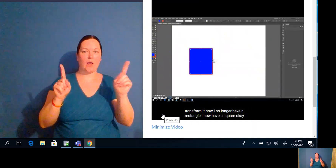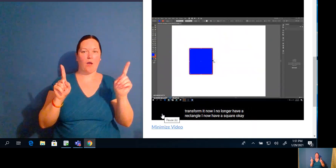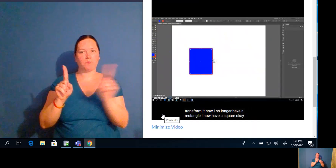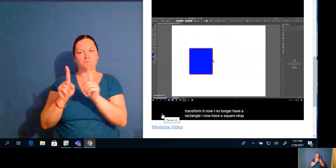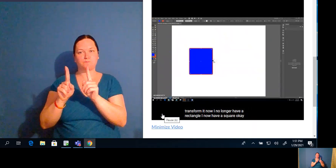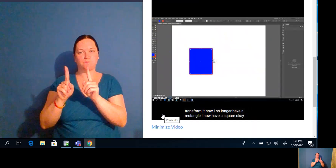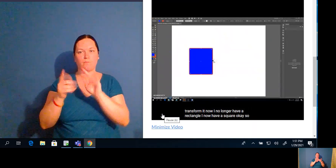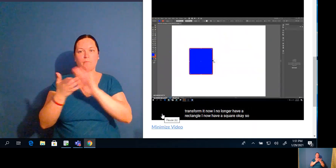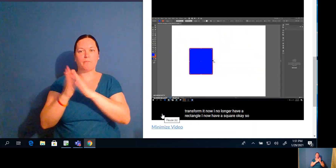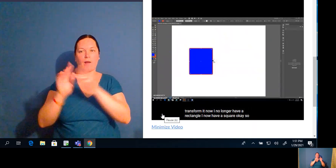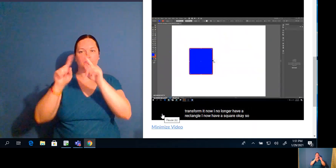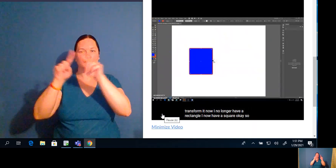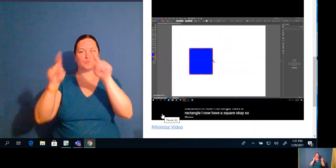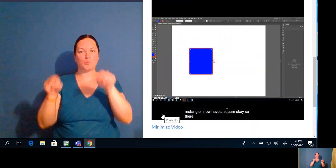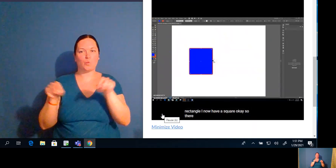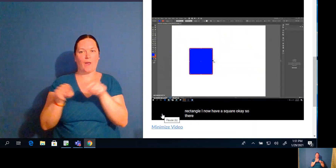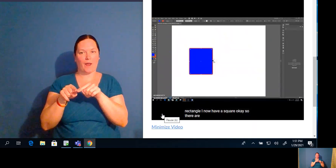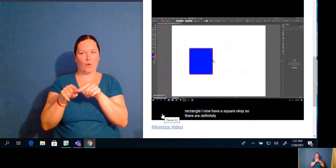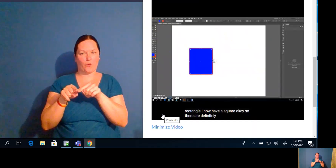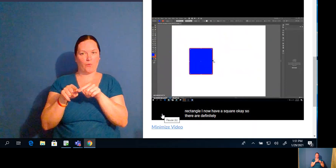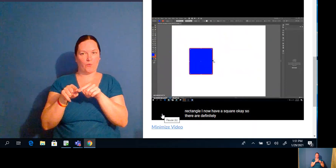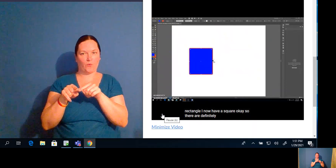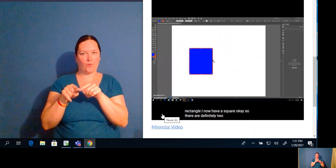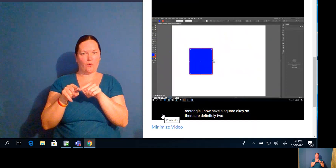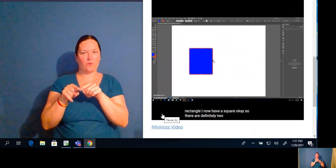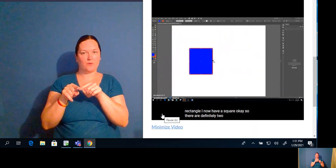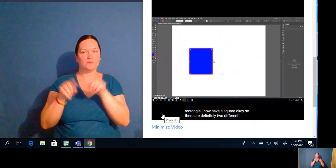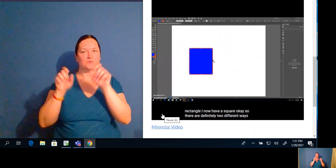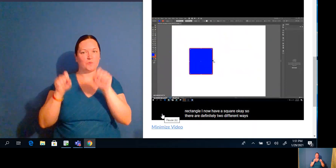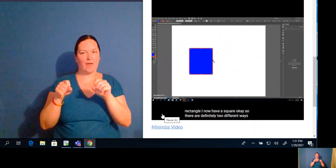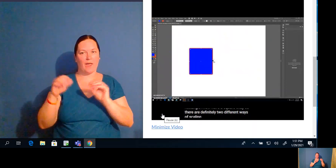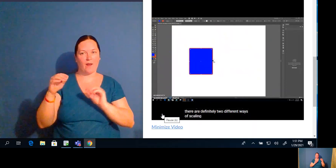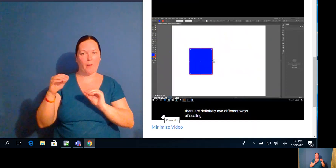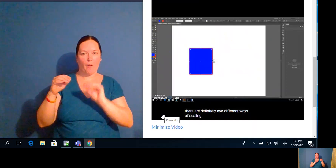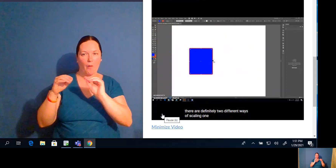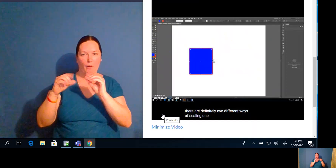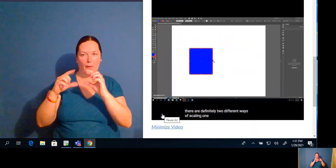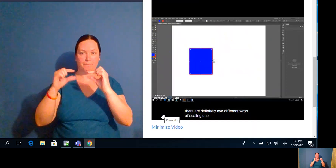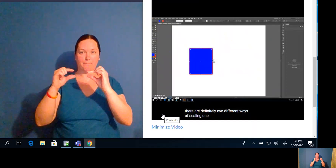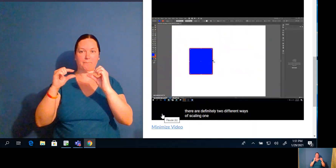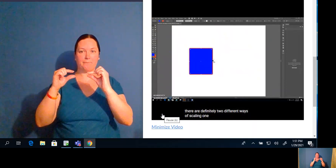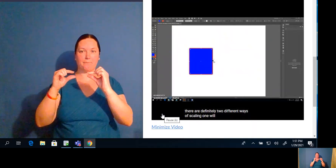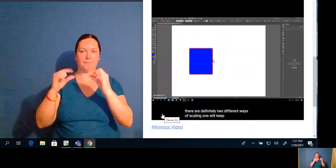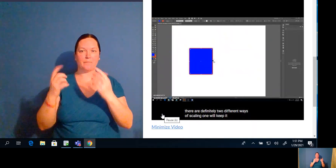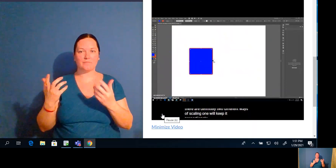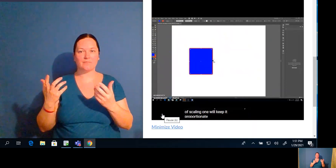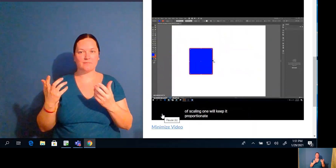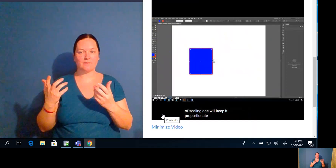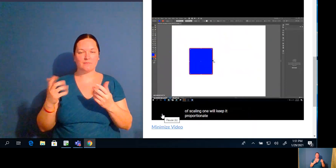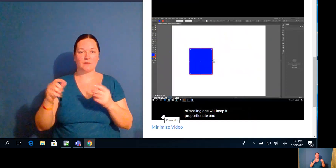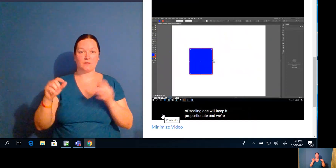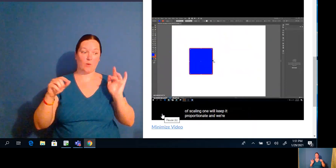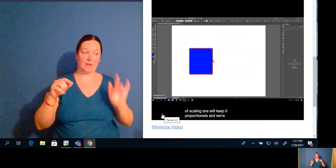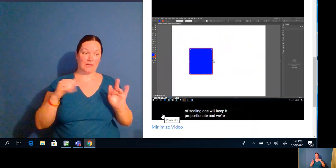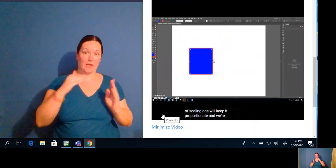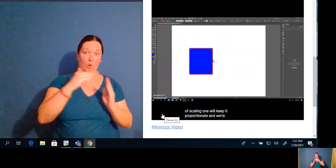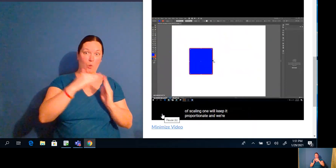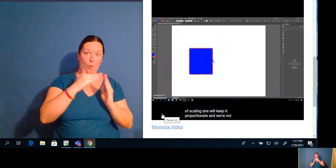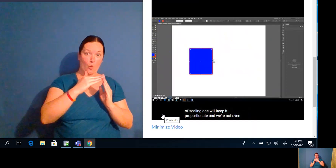have a square. Okay, so there are definitely 2 different ways of scaling. One will keep it